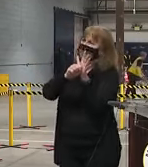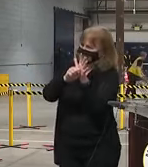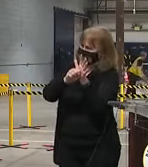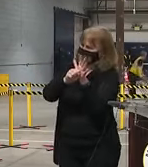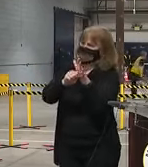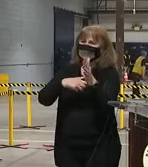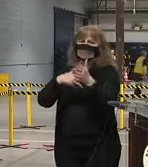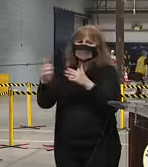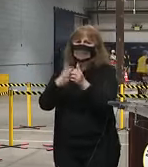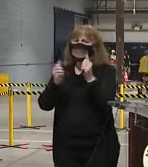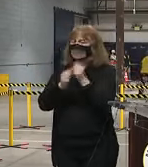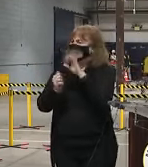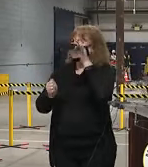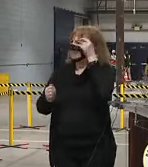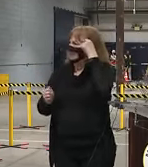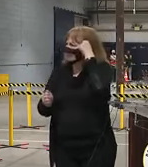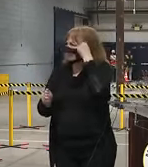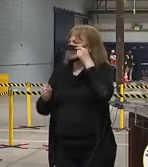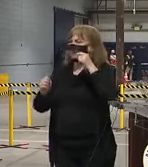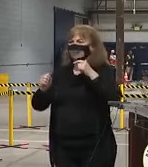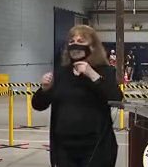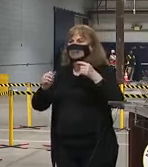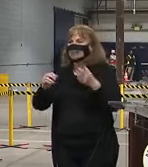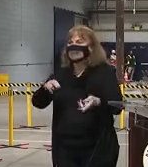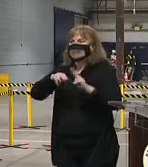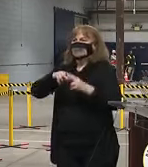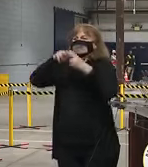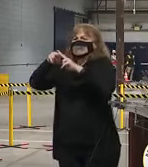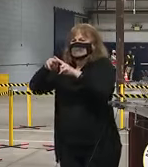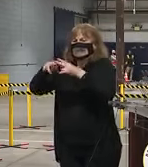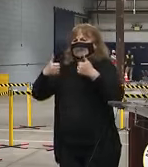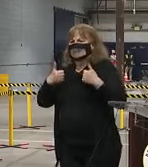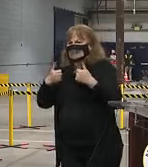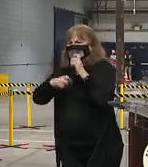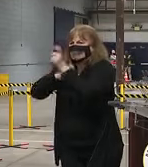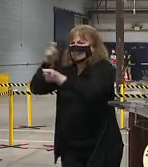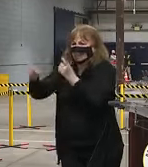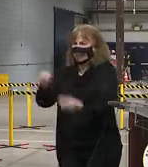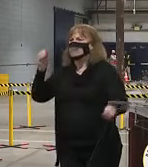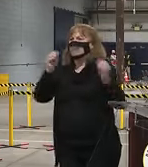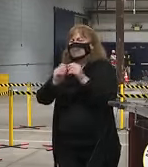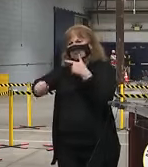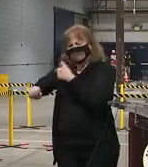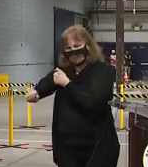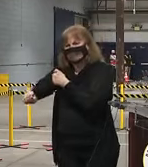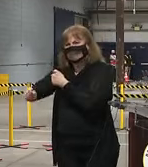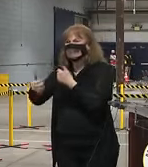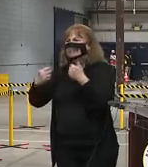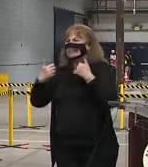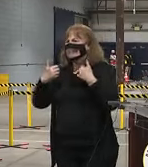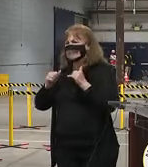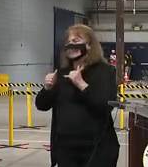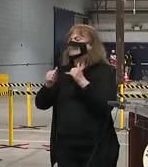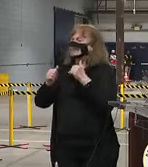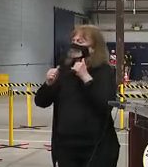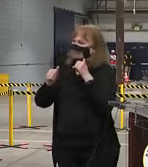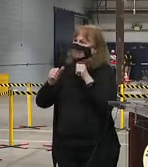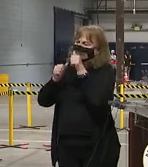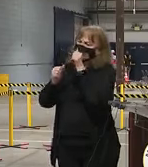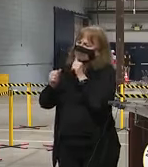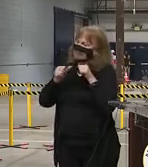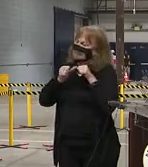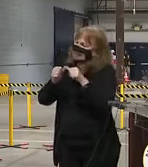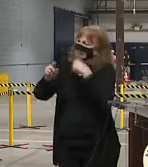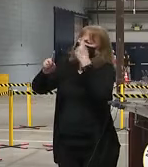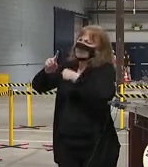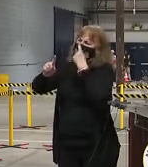And even with the federal government's stepped up efforts to provide additional vaccines, it will still be months before